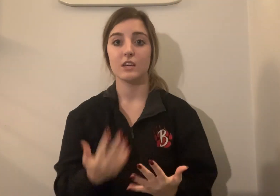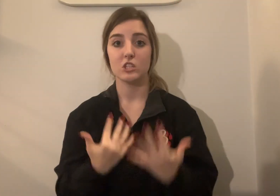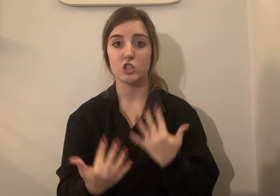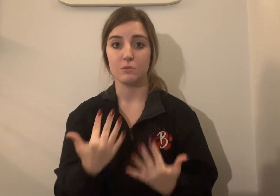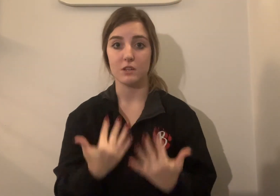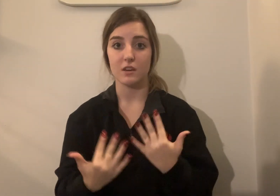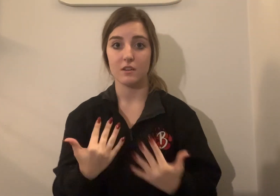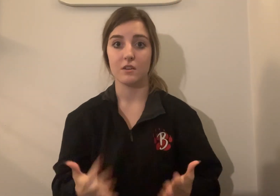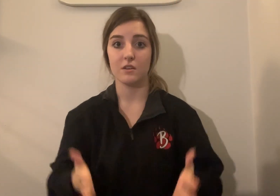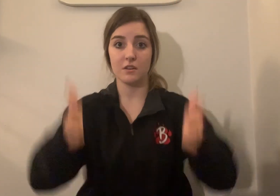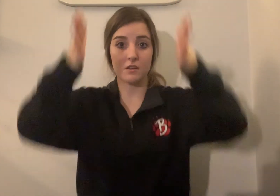Chimney.